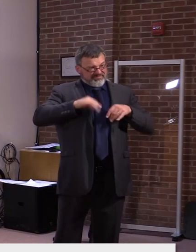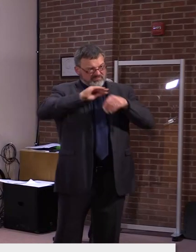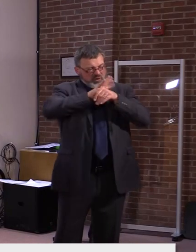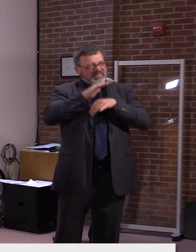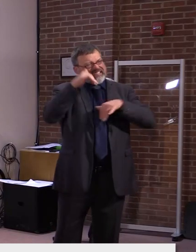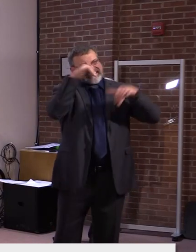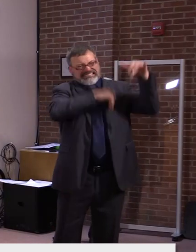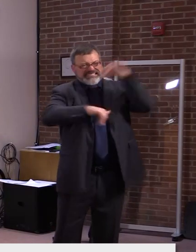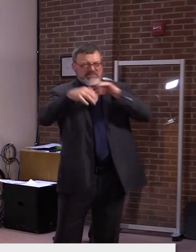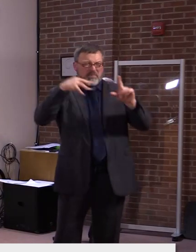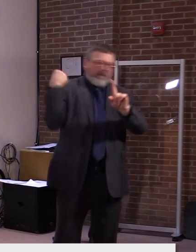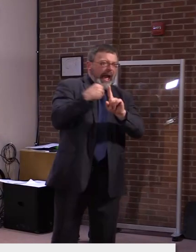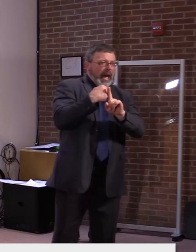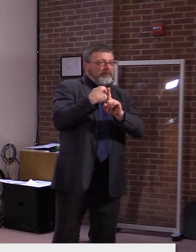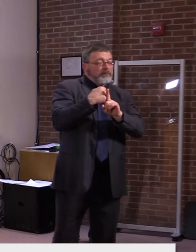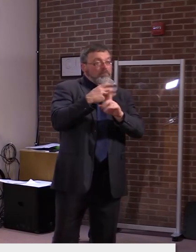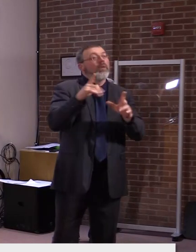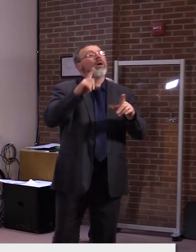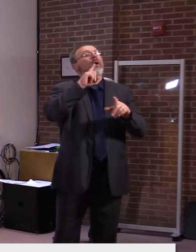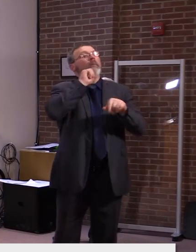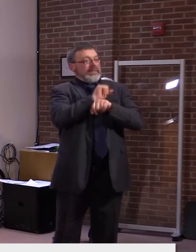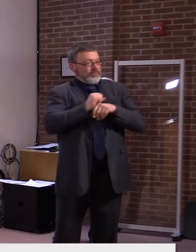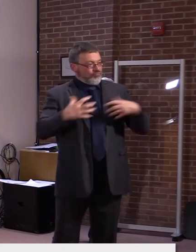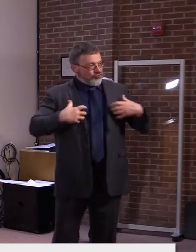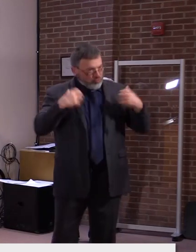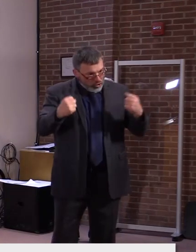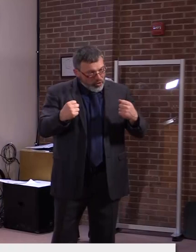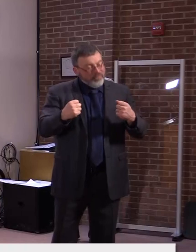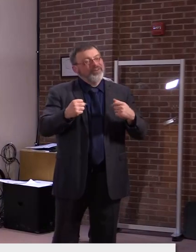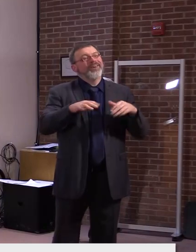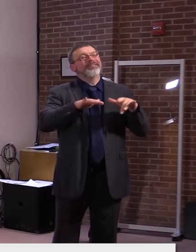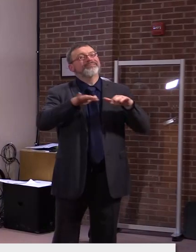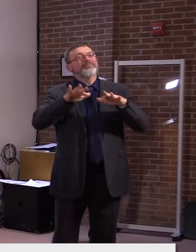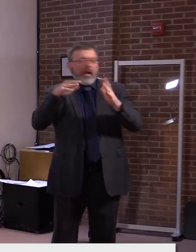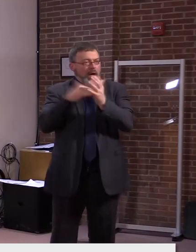I have no idea. Commissioner Levine.